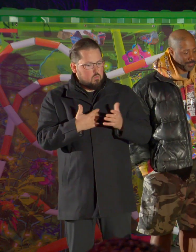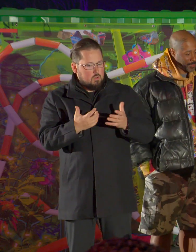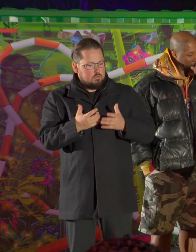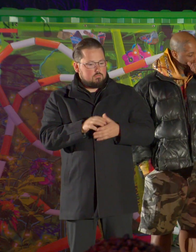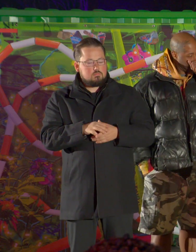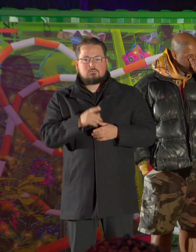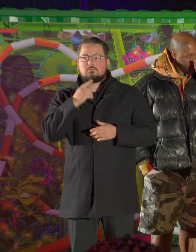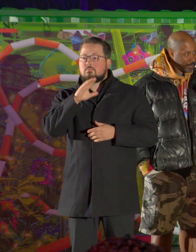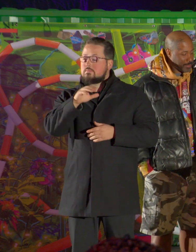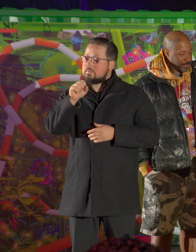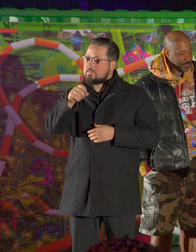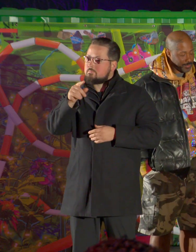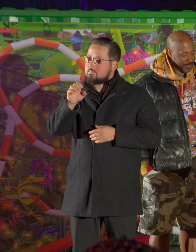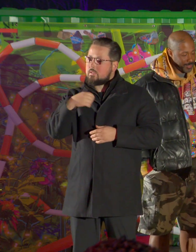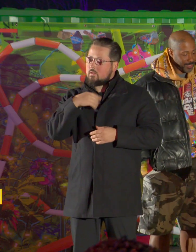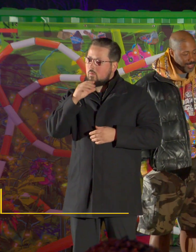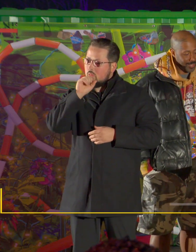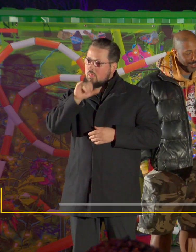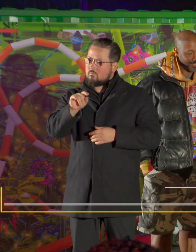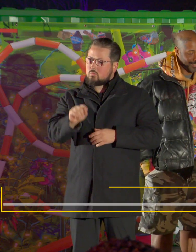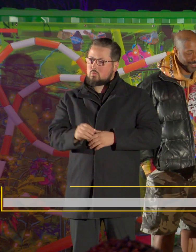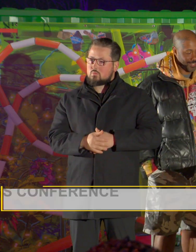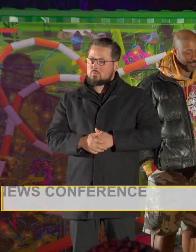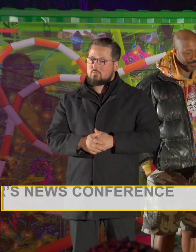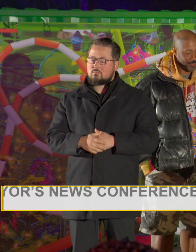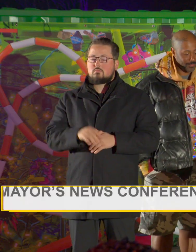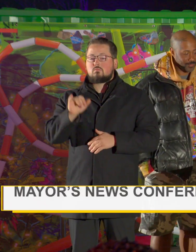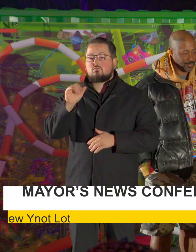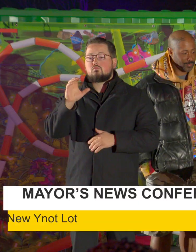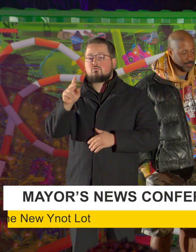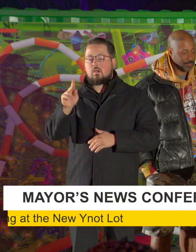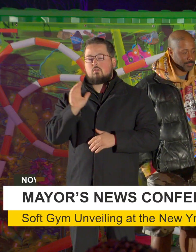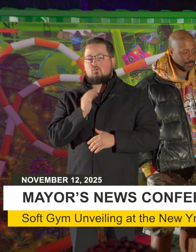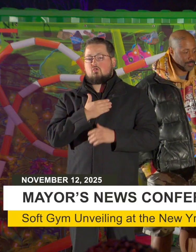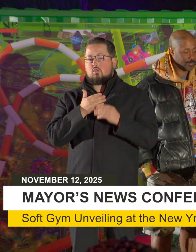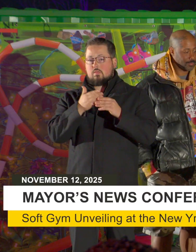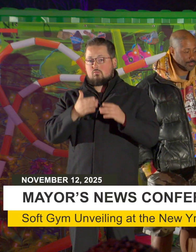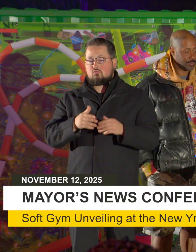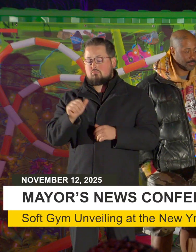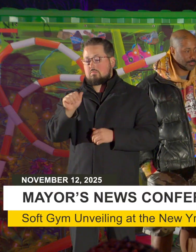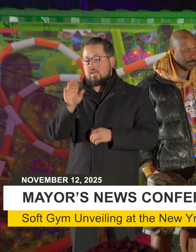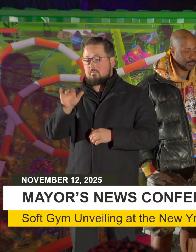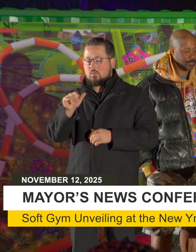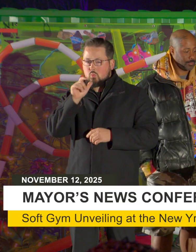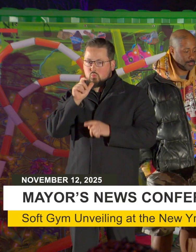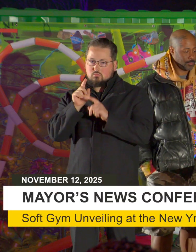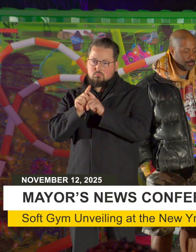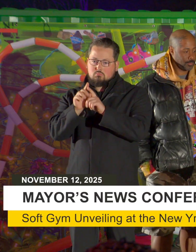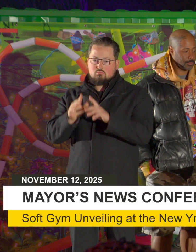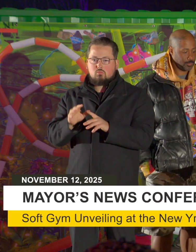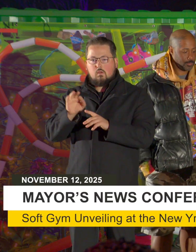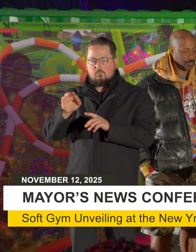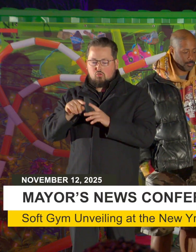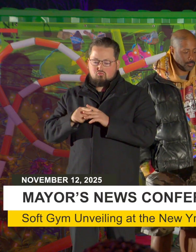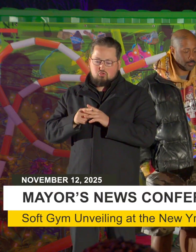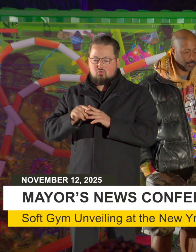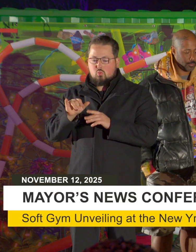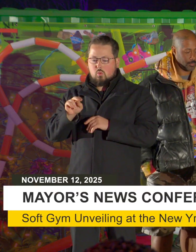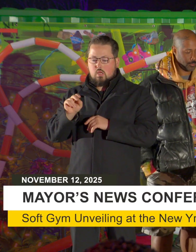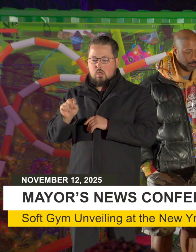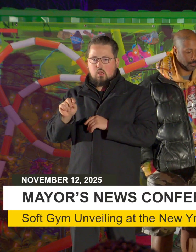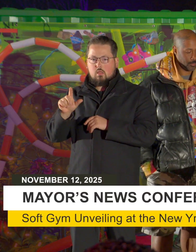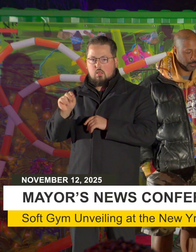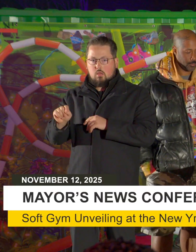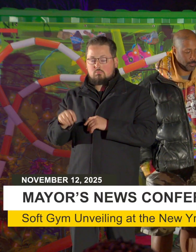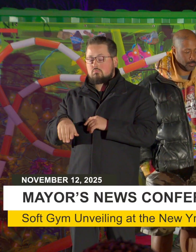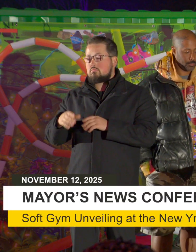That's Pete. I love him. Jack, our leader, Abby, who is the steward of the original Ynot lot,